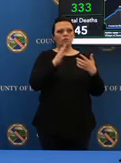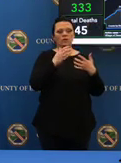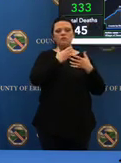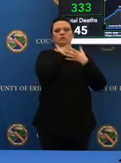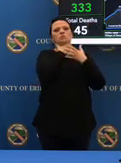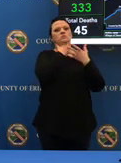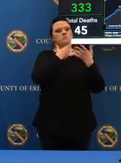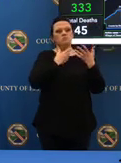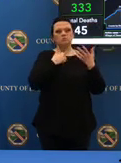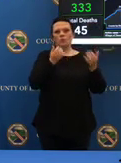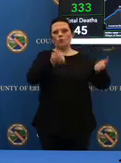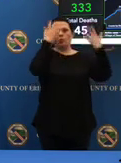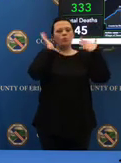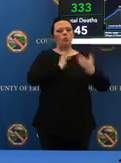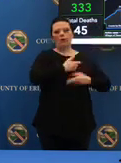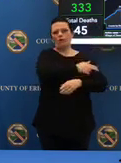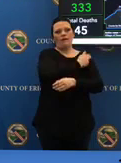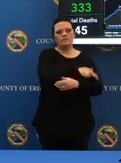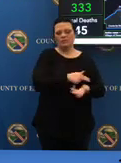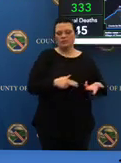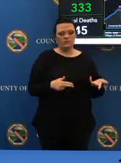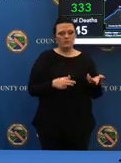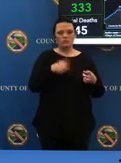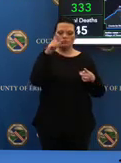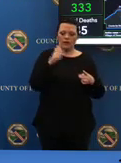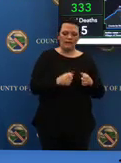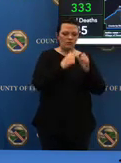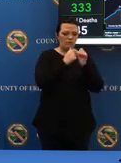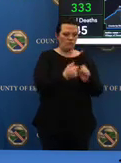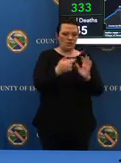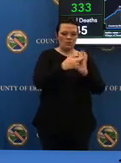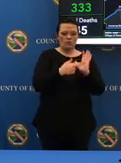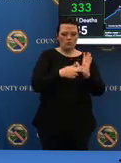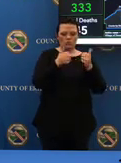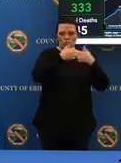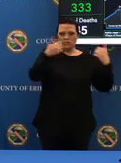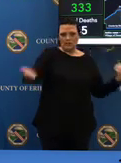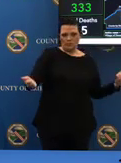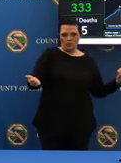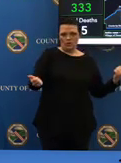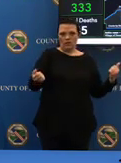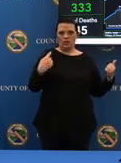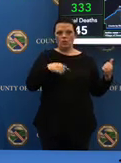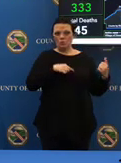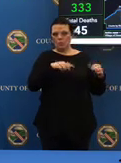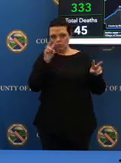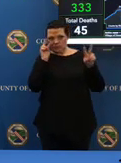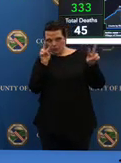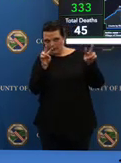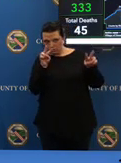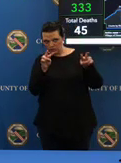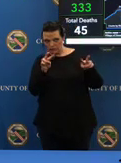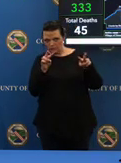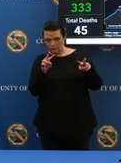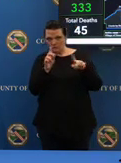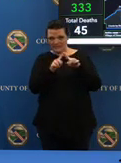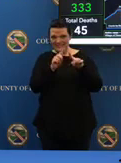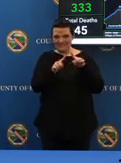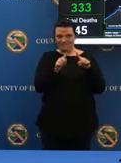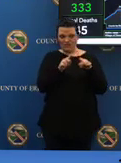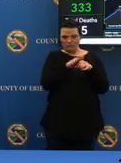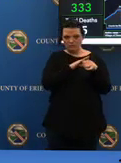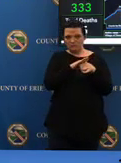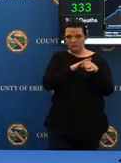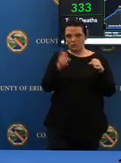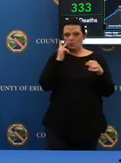why we need to continue following these proper physical distancing guidelines. And we will be watching the sites to see how